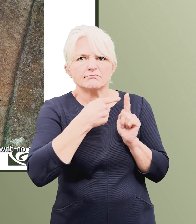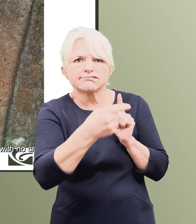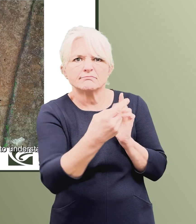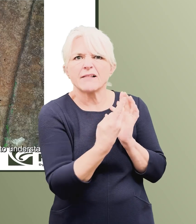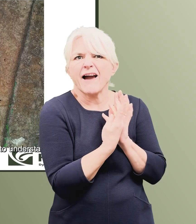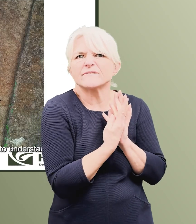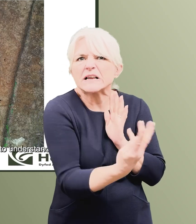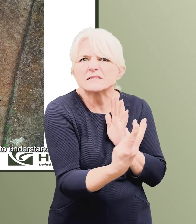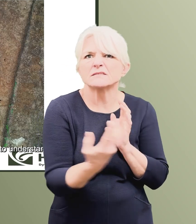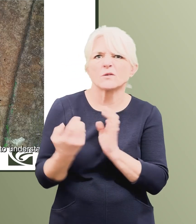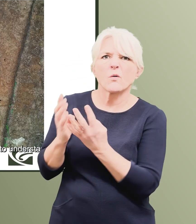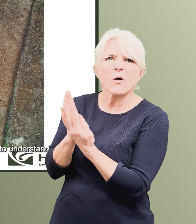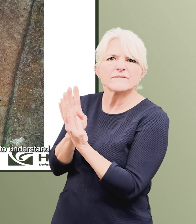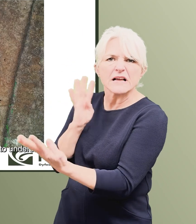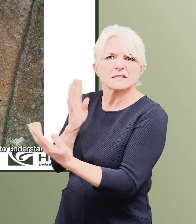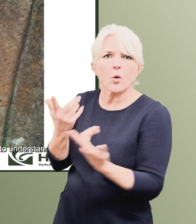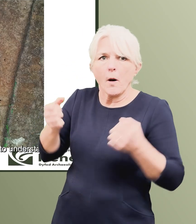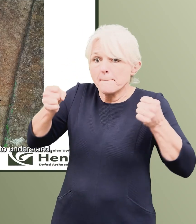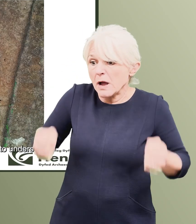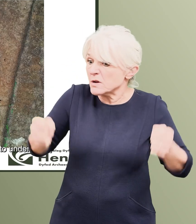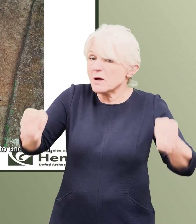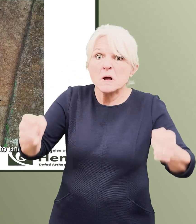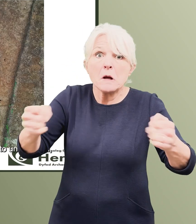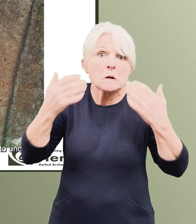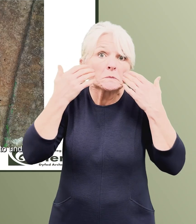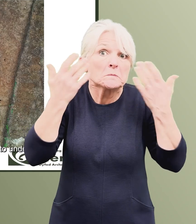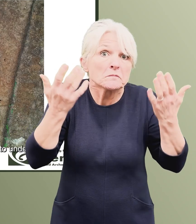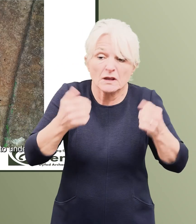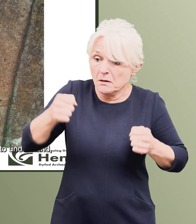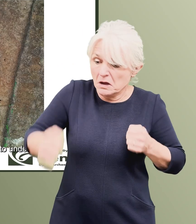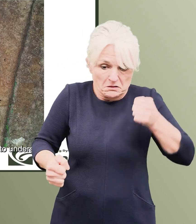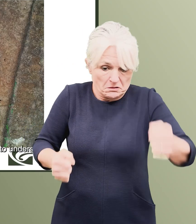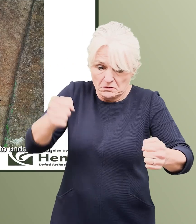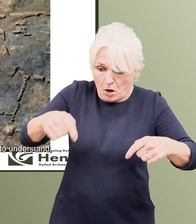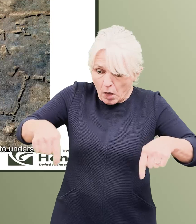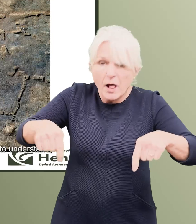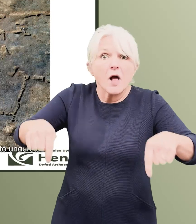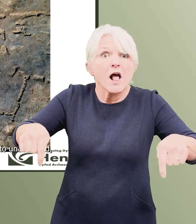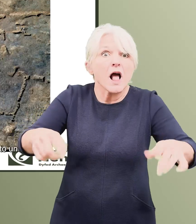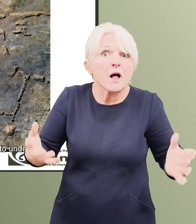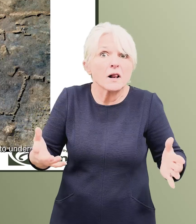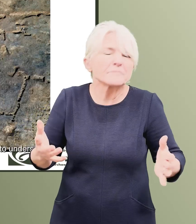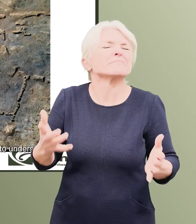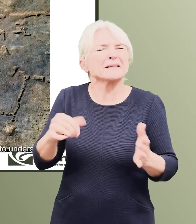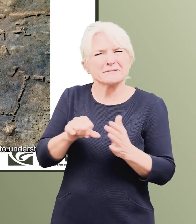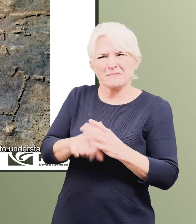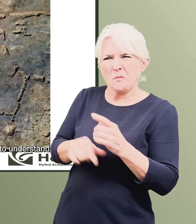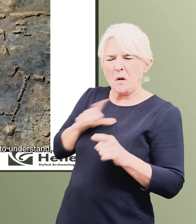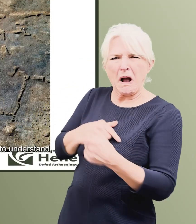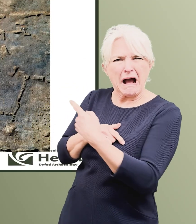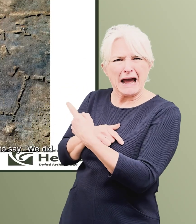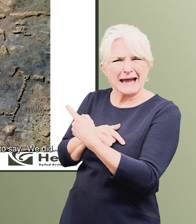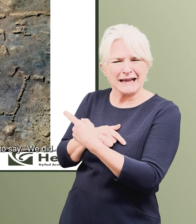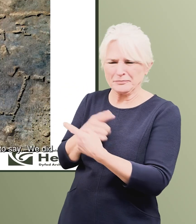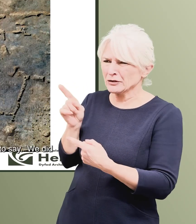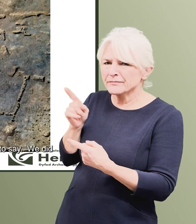just post after post after post after post. It was a very difficult thing to understand, and it took a lot of